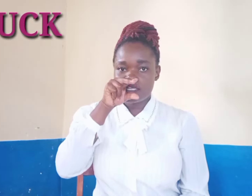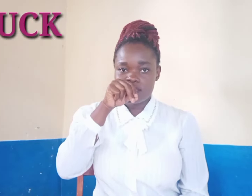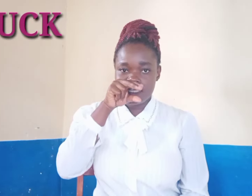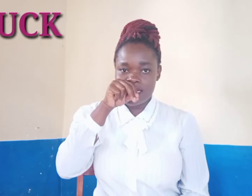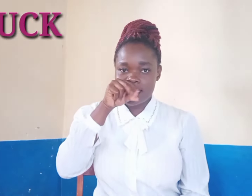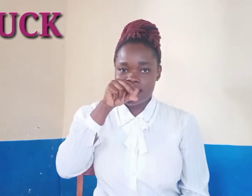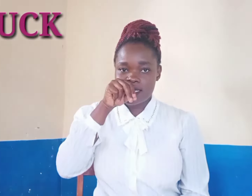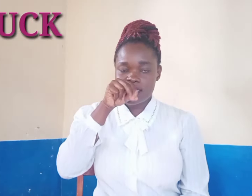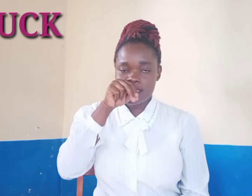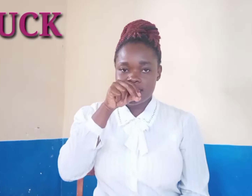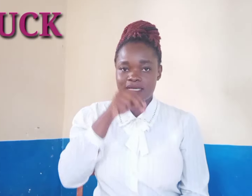Duck.